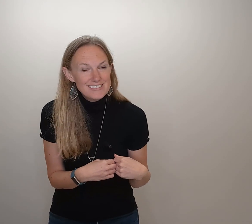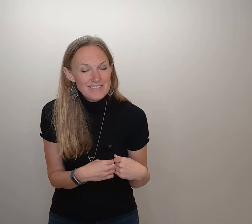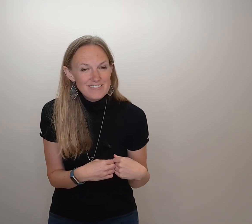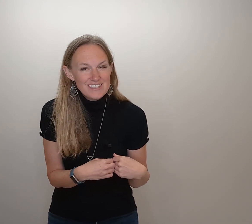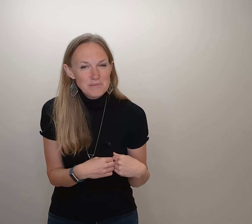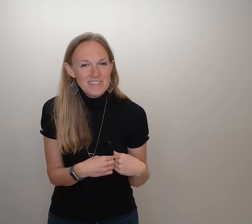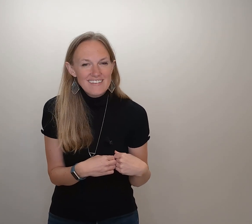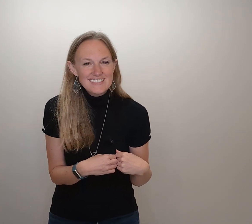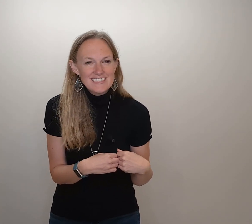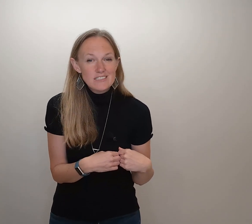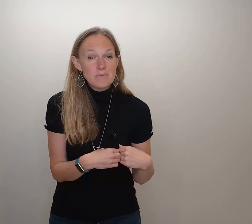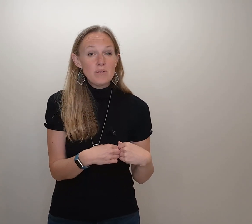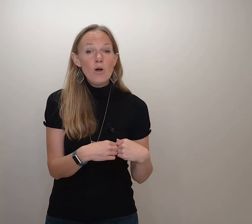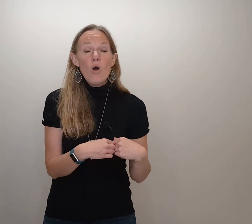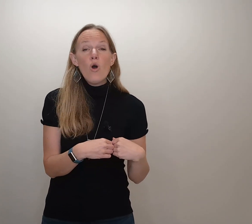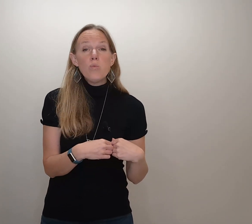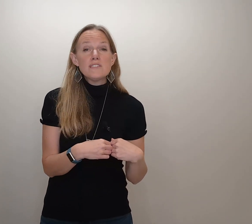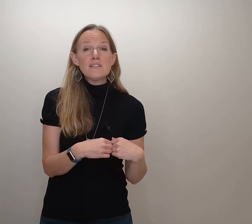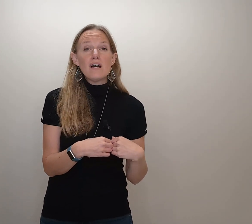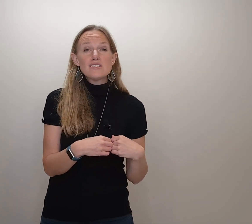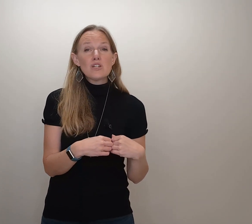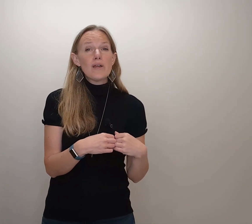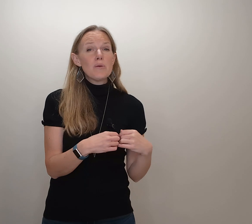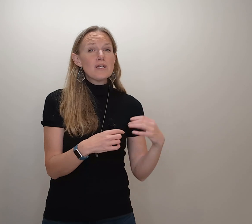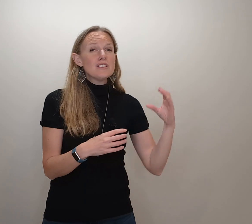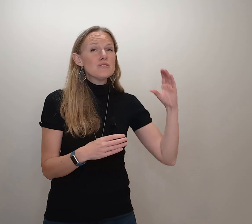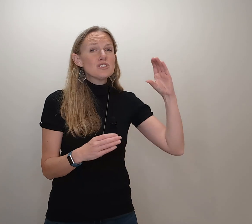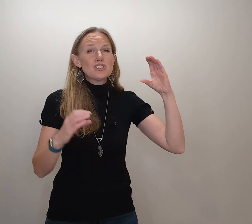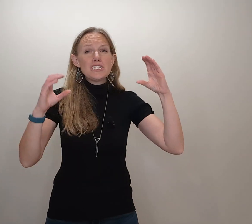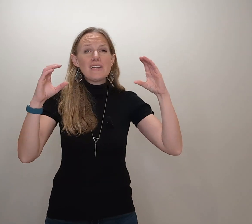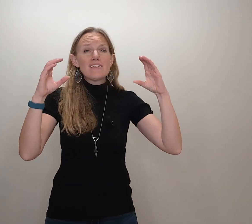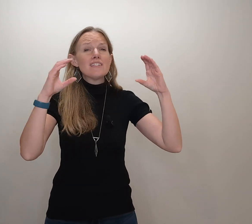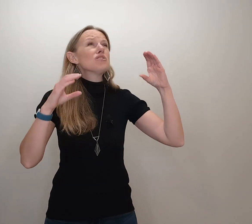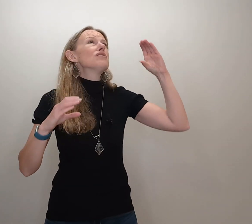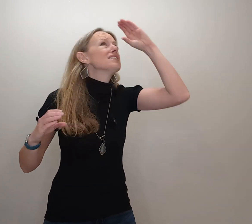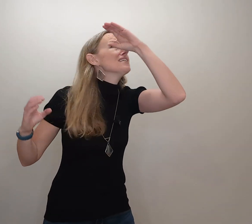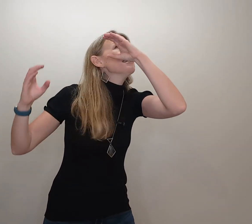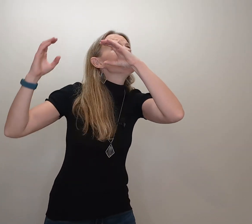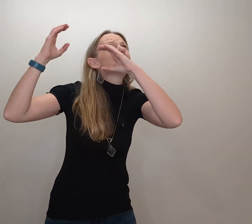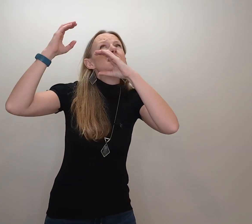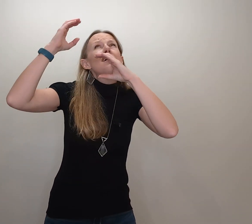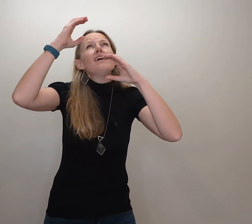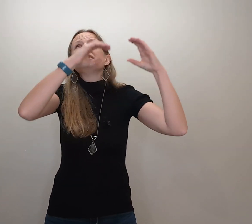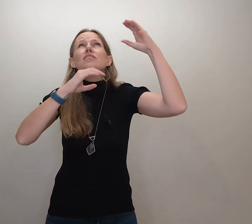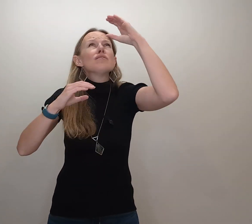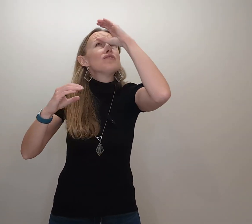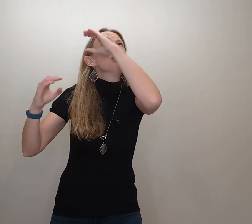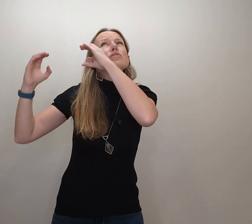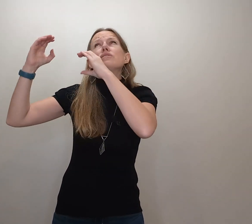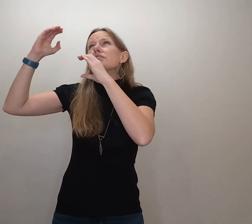tougher verse, but now it's nice and simple, hopelessly lost our way, we're going to do searching. Okay, so you've seized and you're confused and